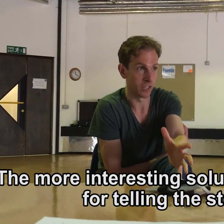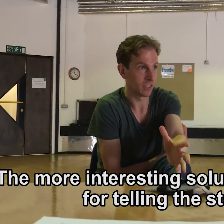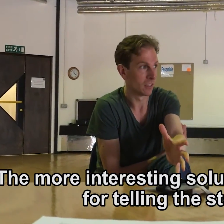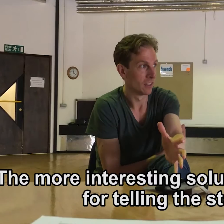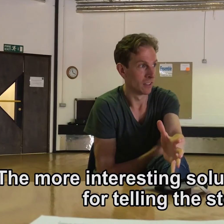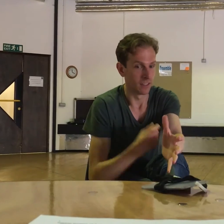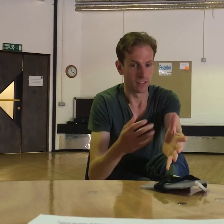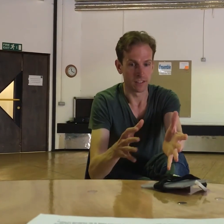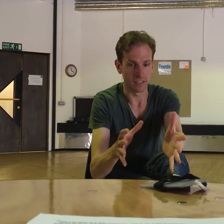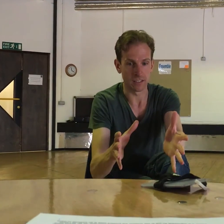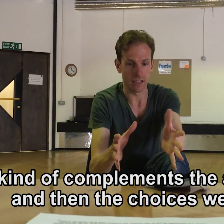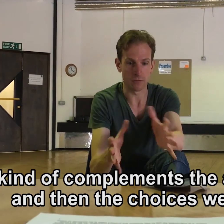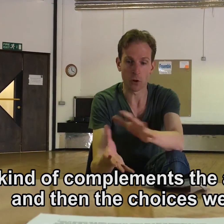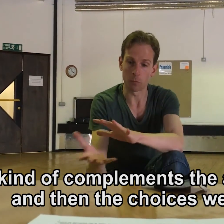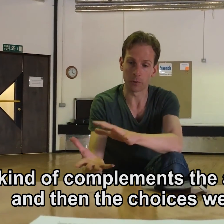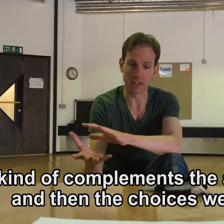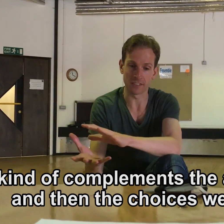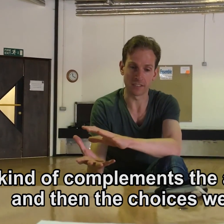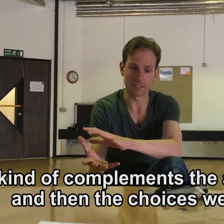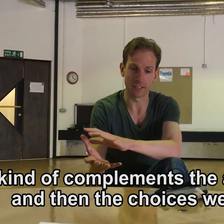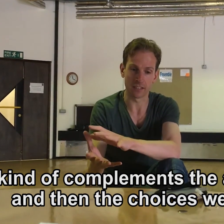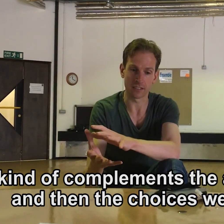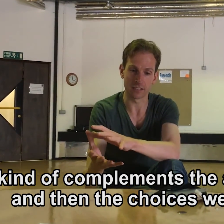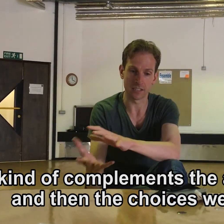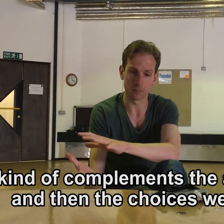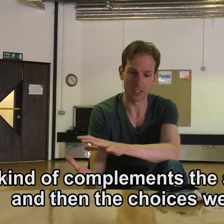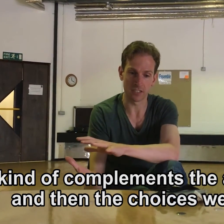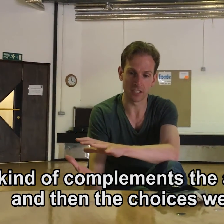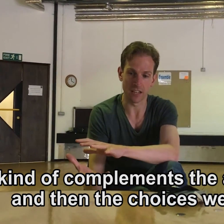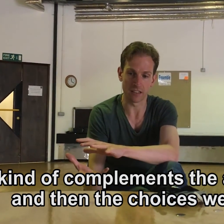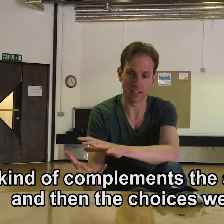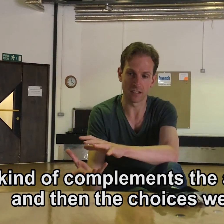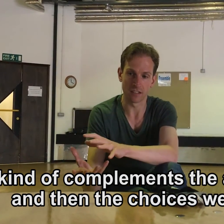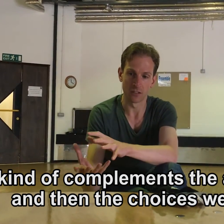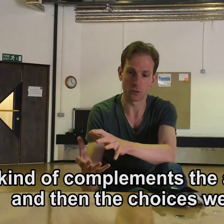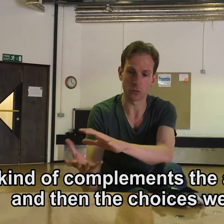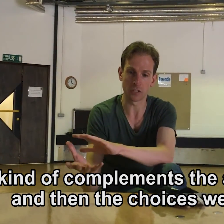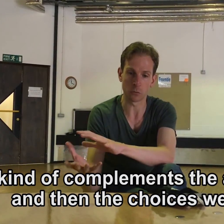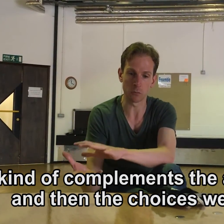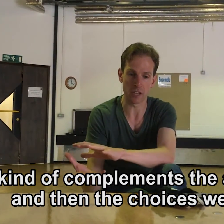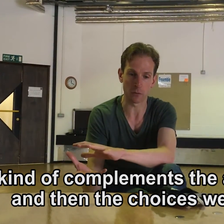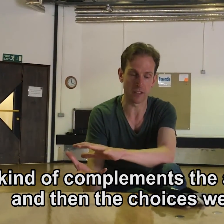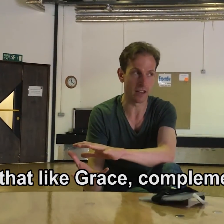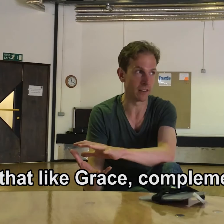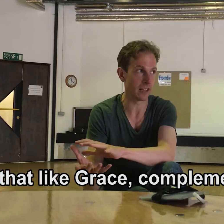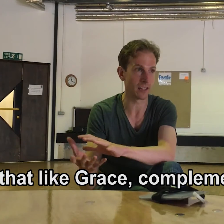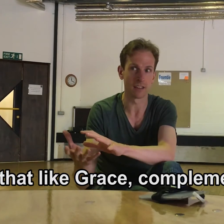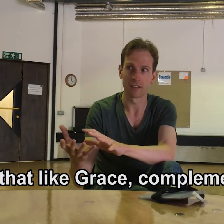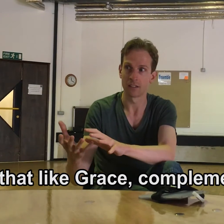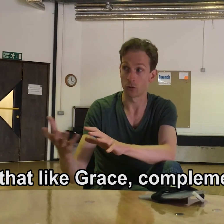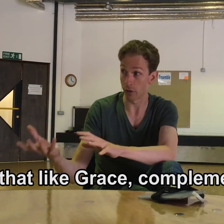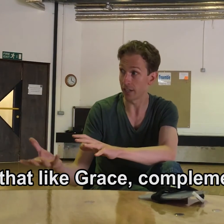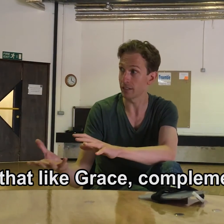story kind of complements the accessibility, and then the choices we make with that, like